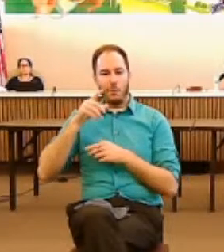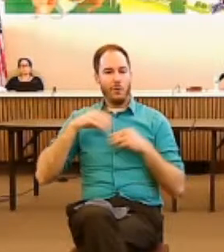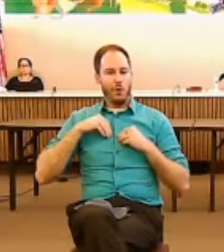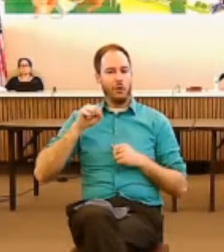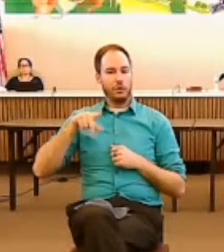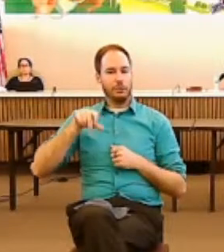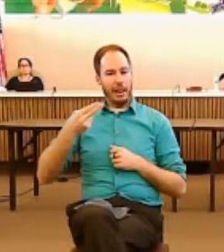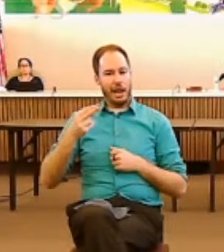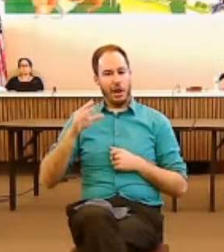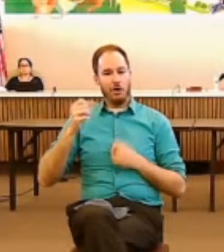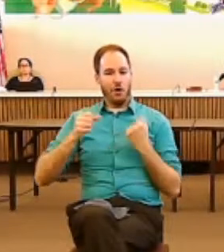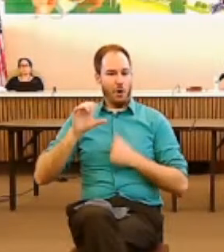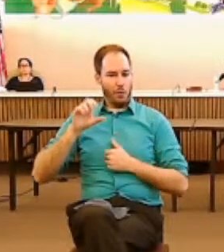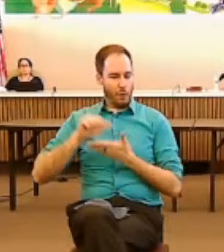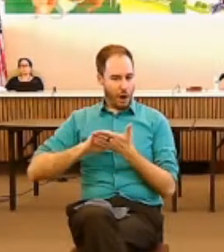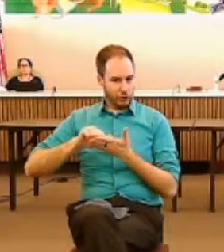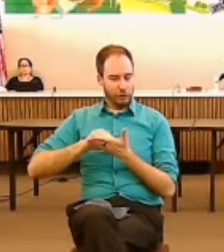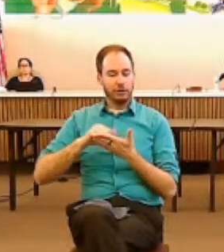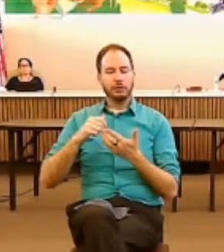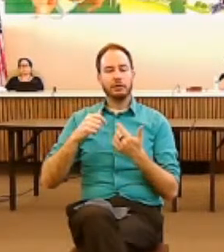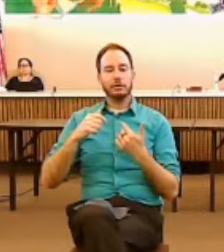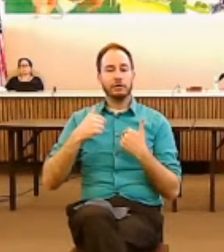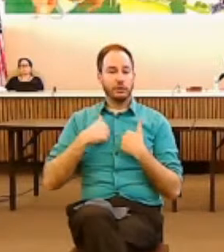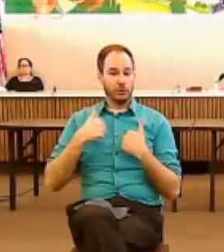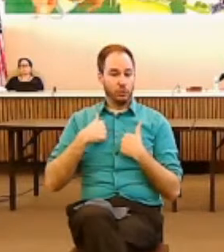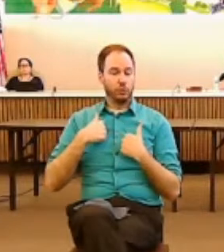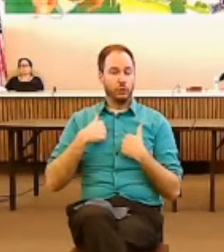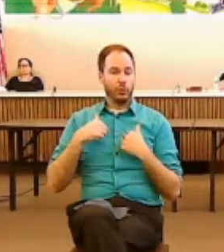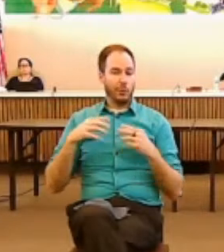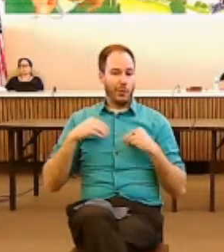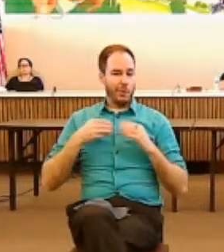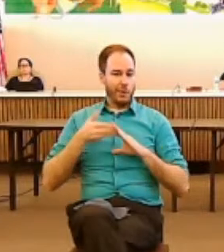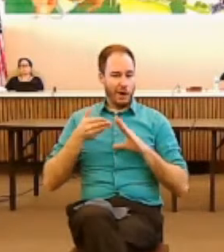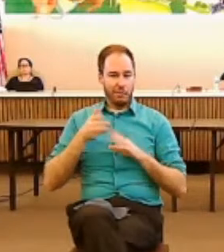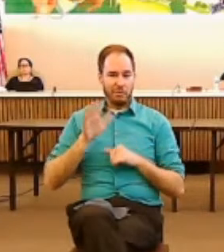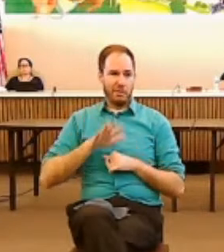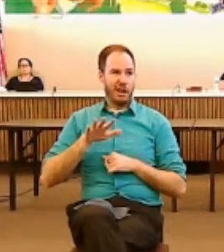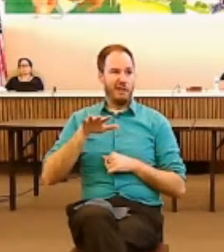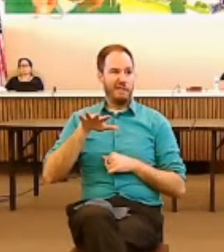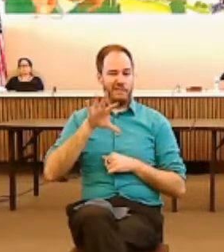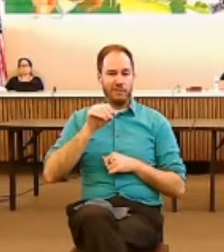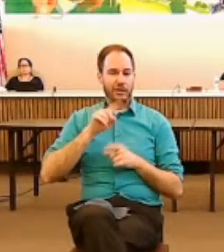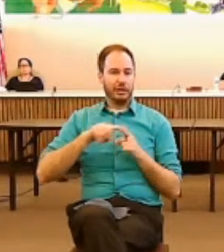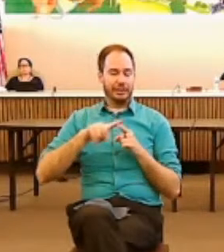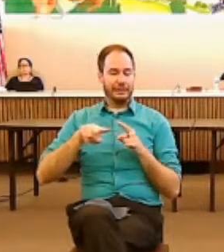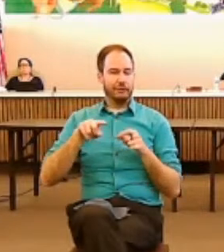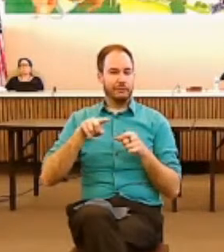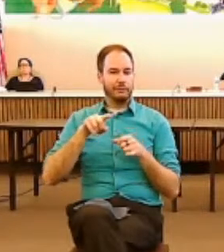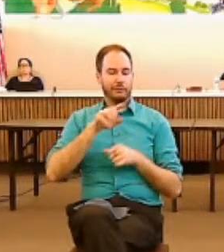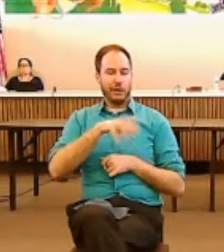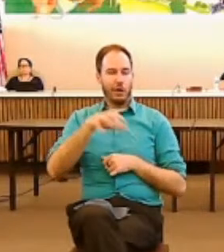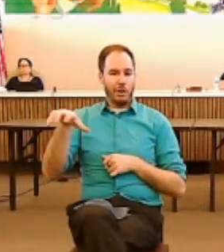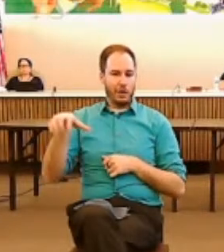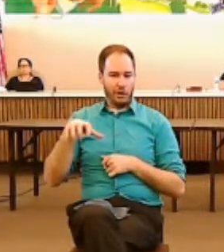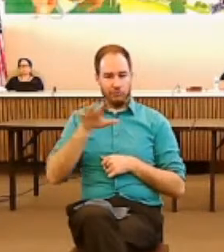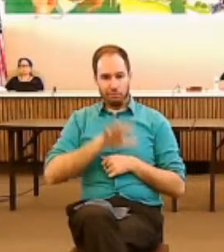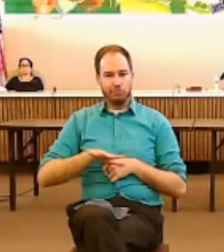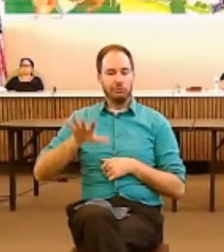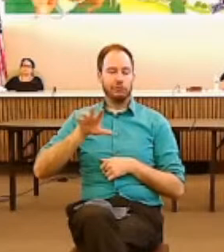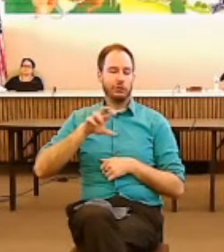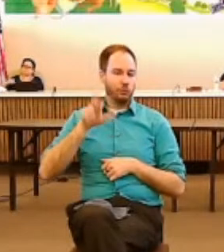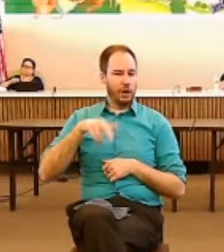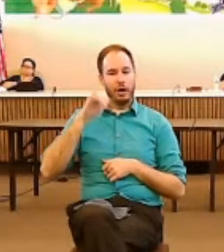Washes. We own and operate approximately 50 locations throughout the Rochester,